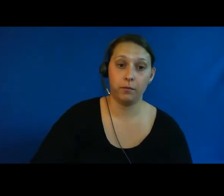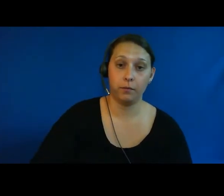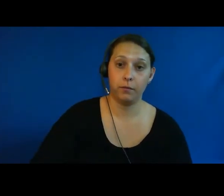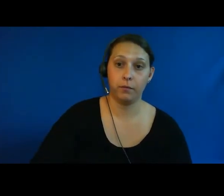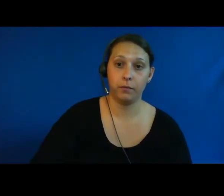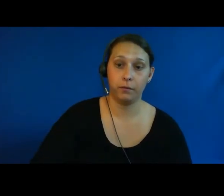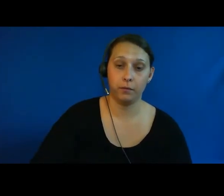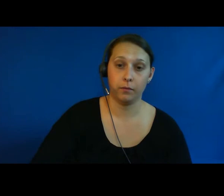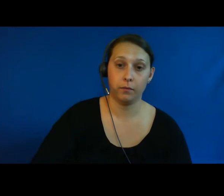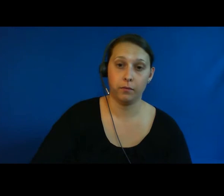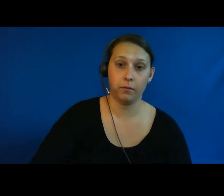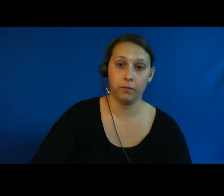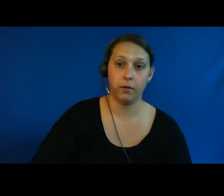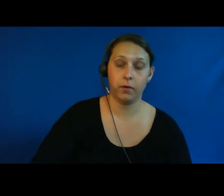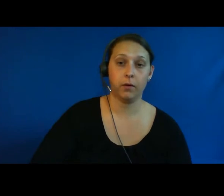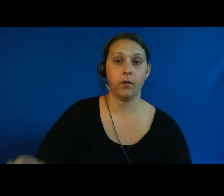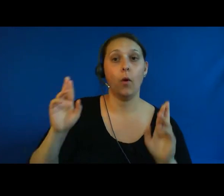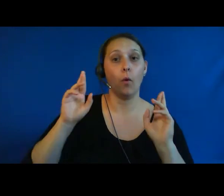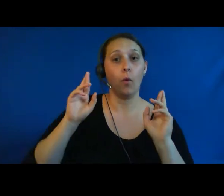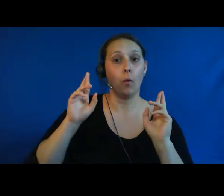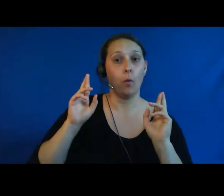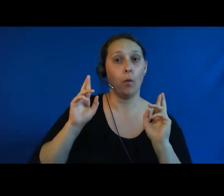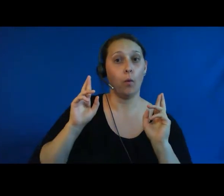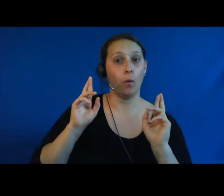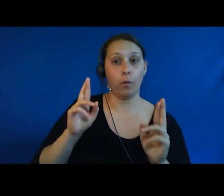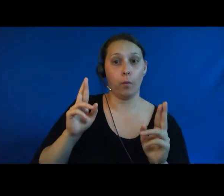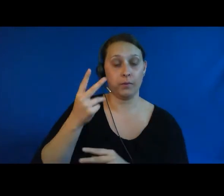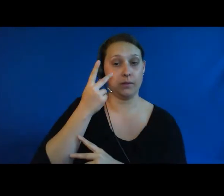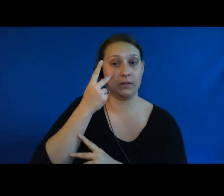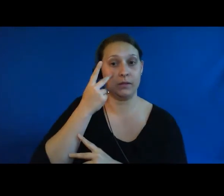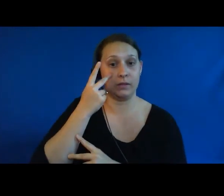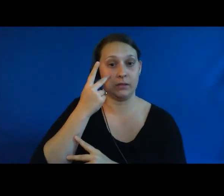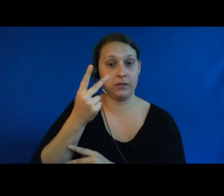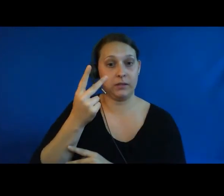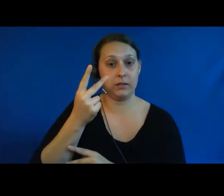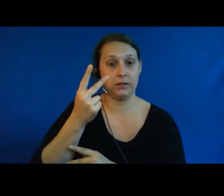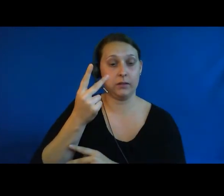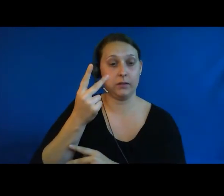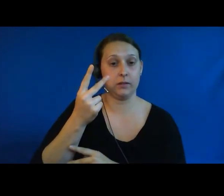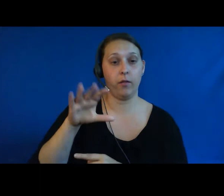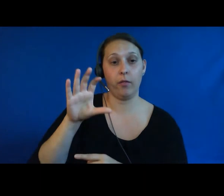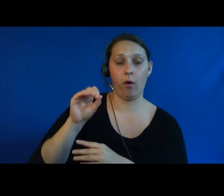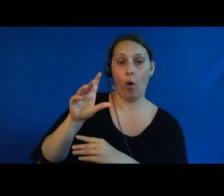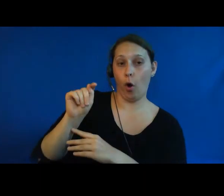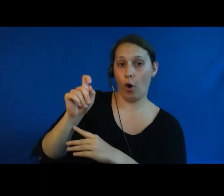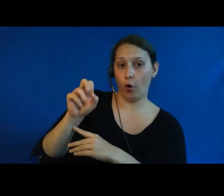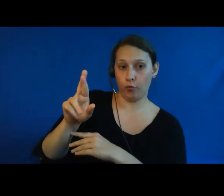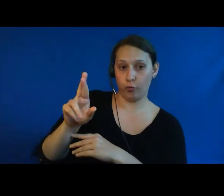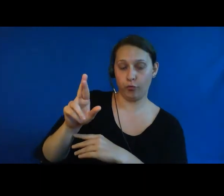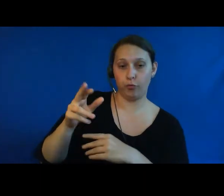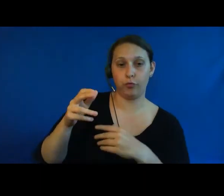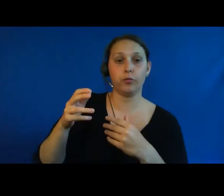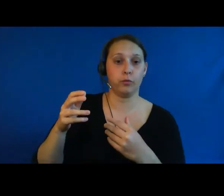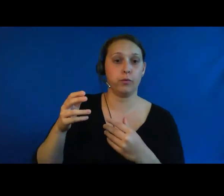the estate. We're hoping to see the effects of that. And the Eurasian otter as well. It's highly